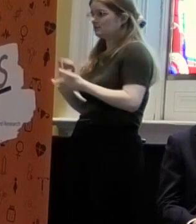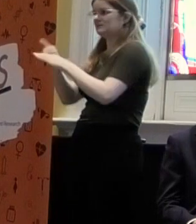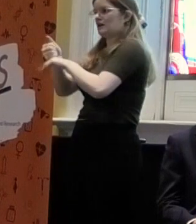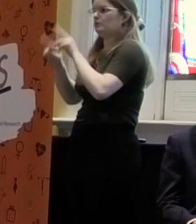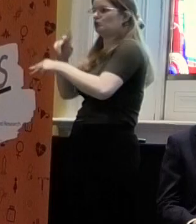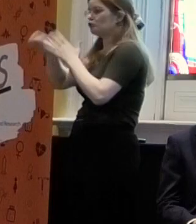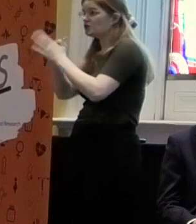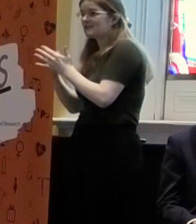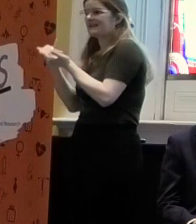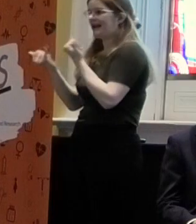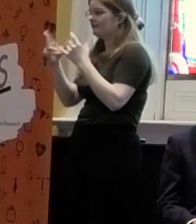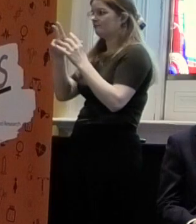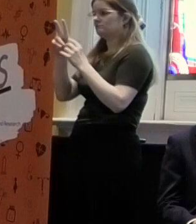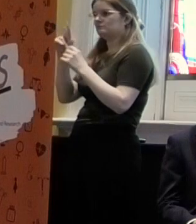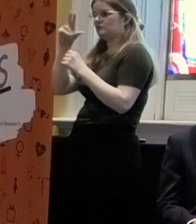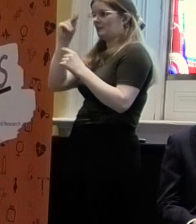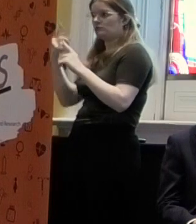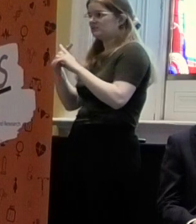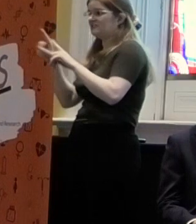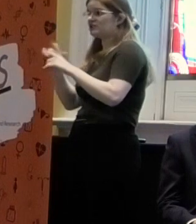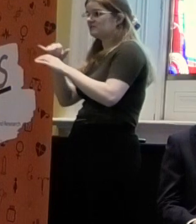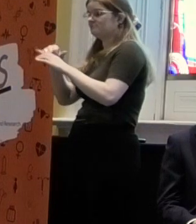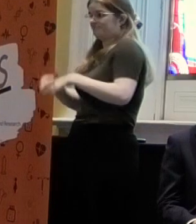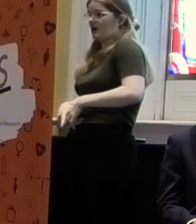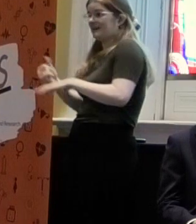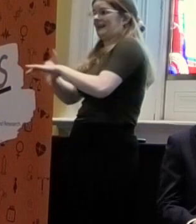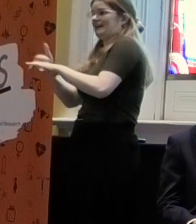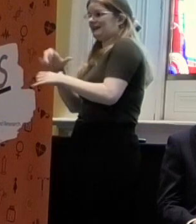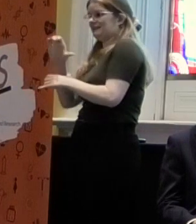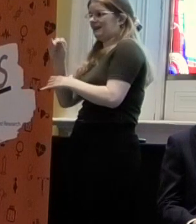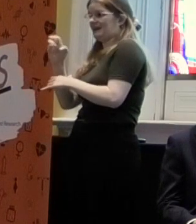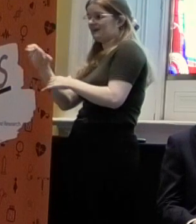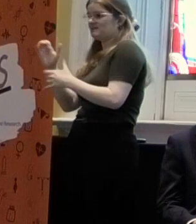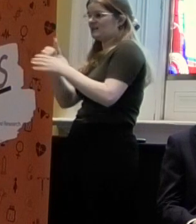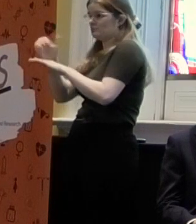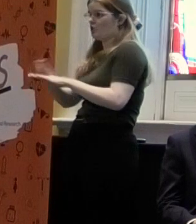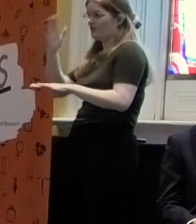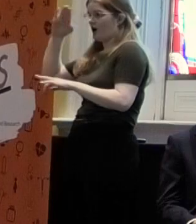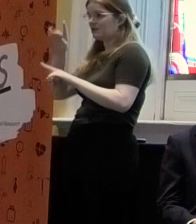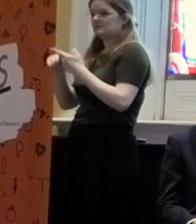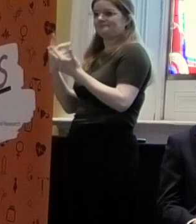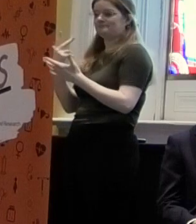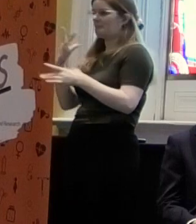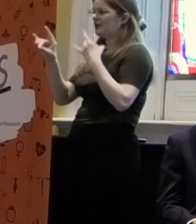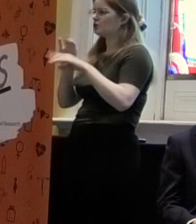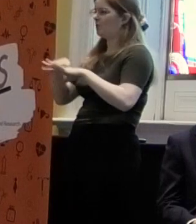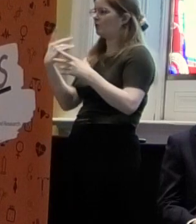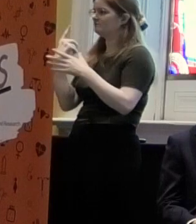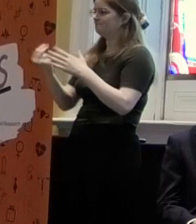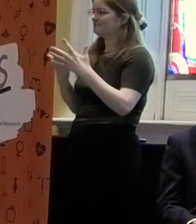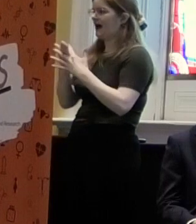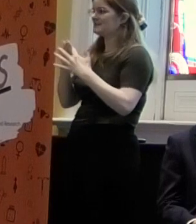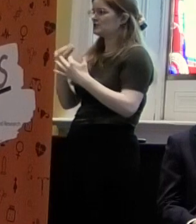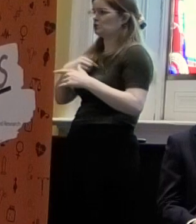initiatives, for example, around ambulatory gynae clinics, which have been rolled out across the country, speeding up access to gynecology.